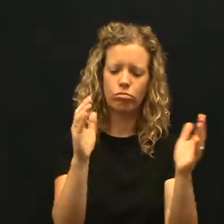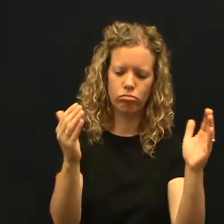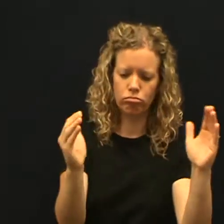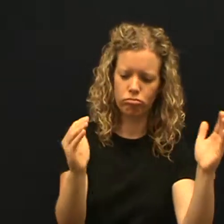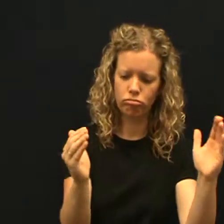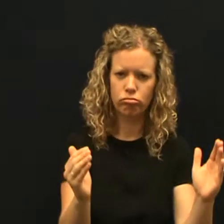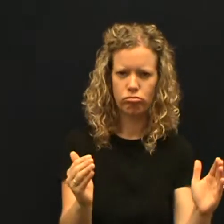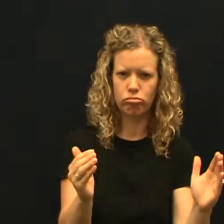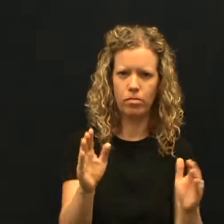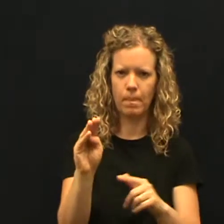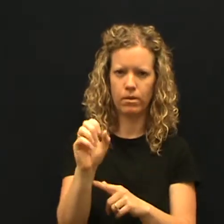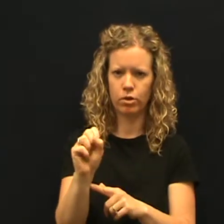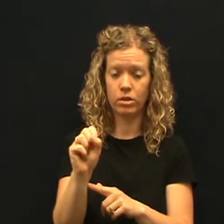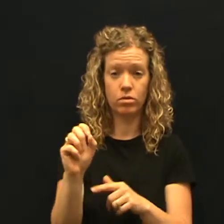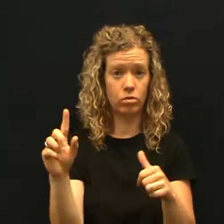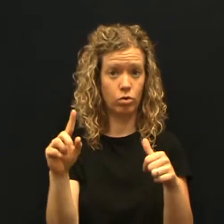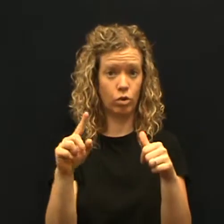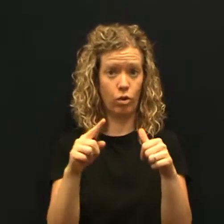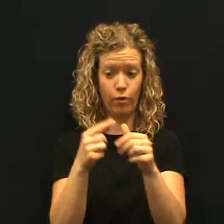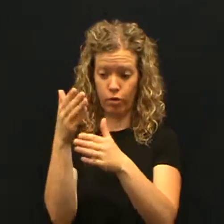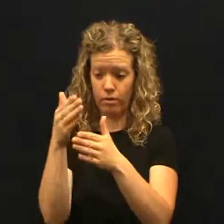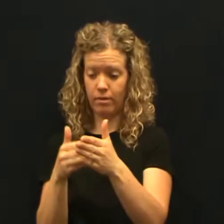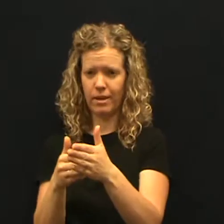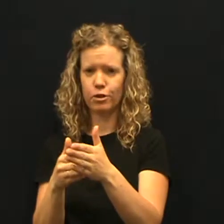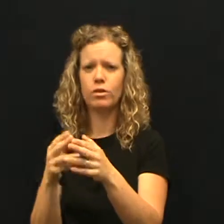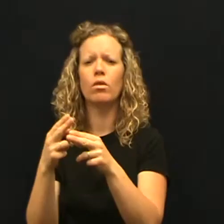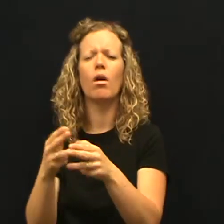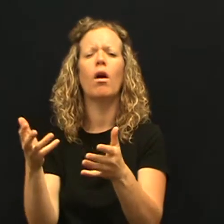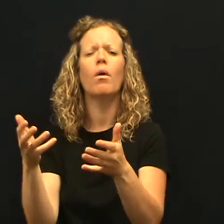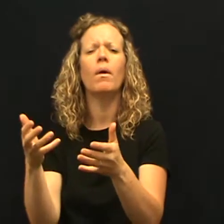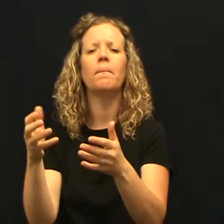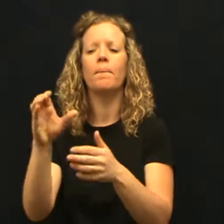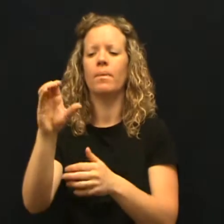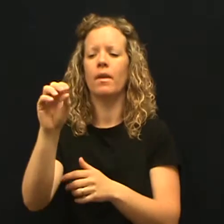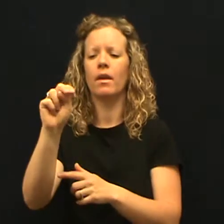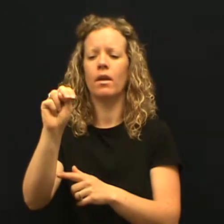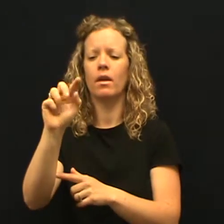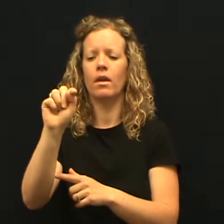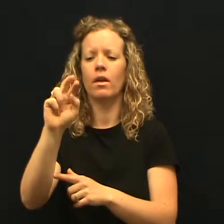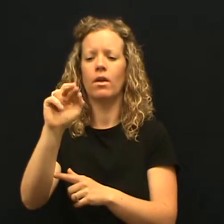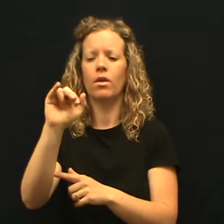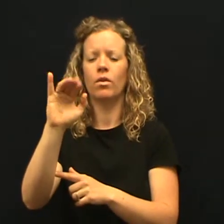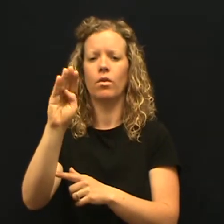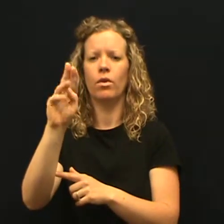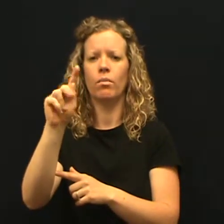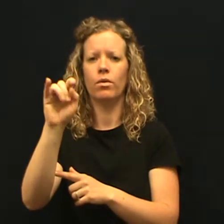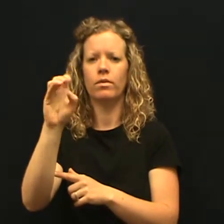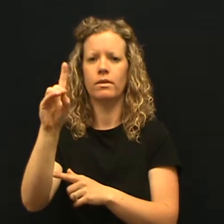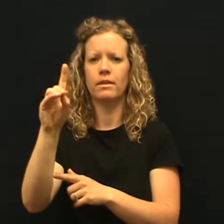of the stockholders' equity section is called contributed capital. That's where we show all of our